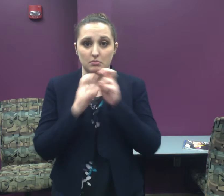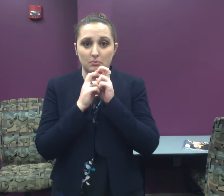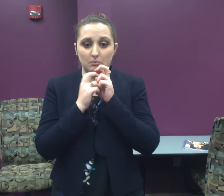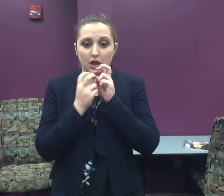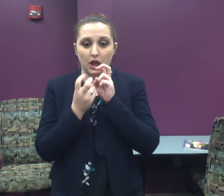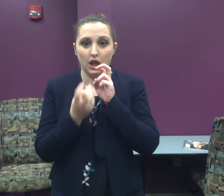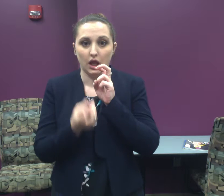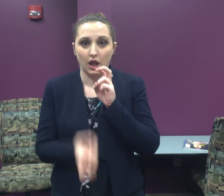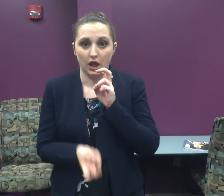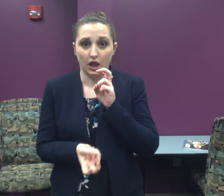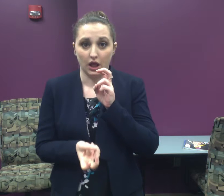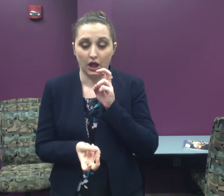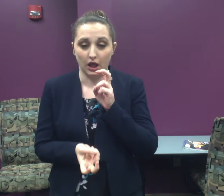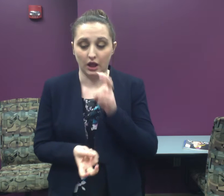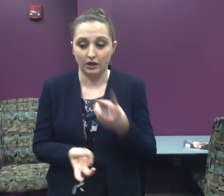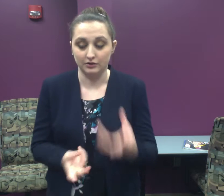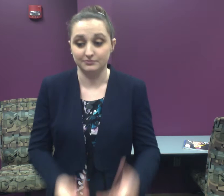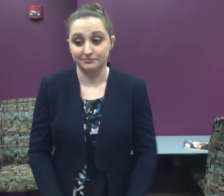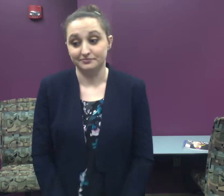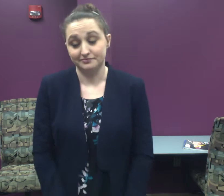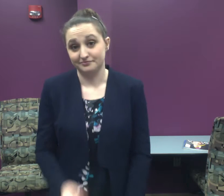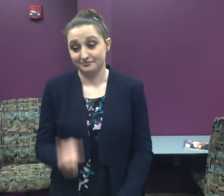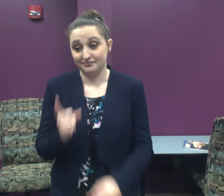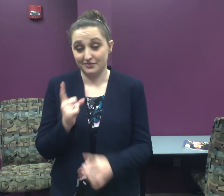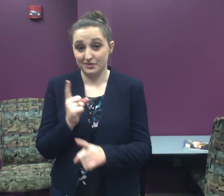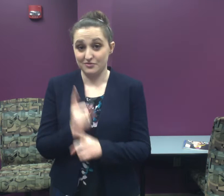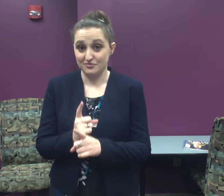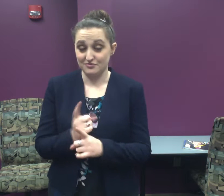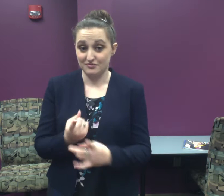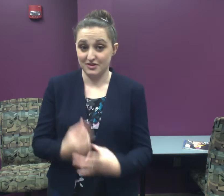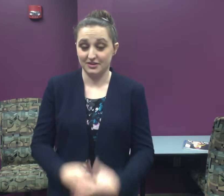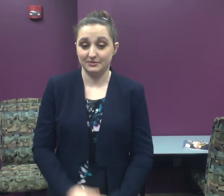No, like I said, no other country, with the possible exception of Germany.